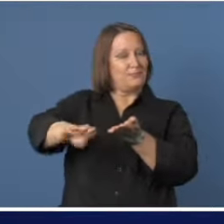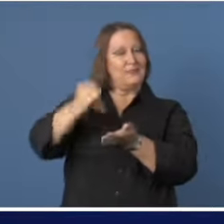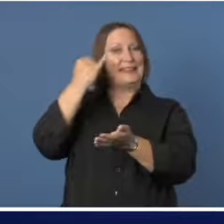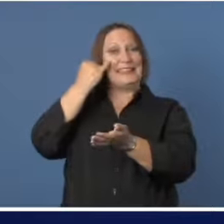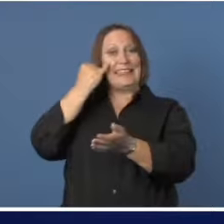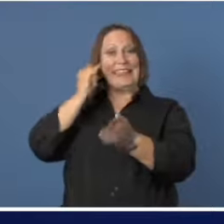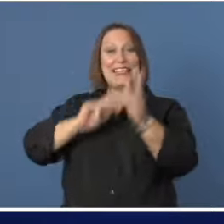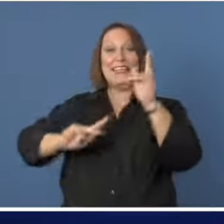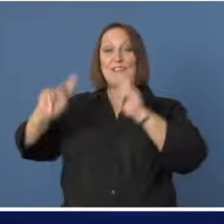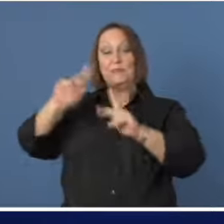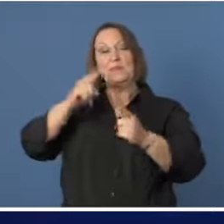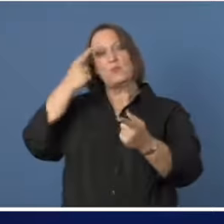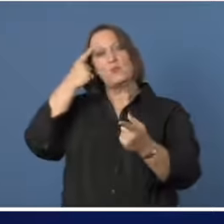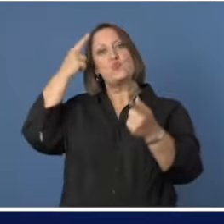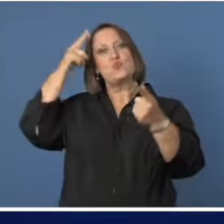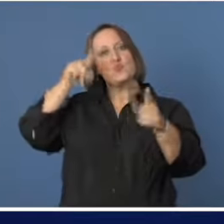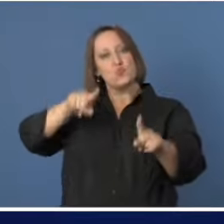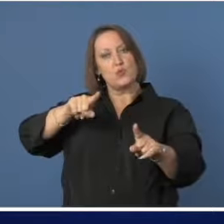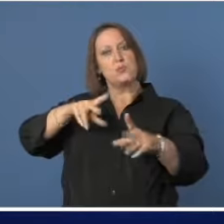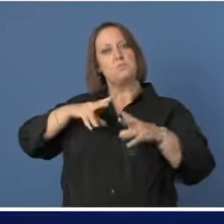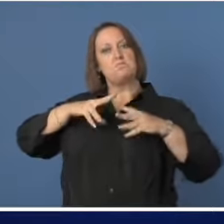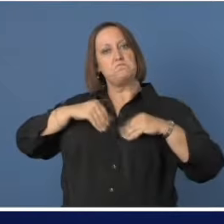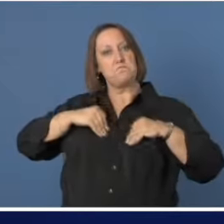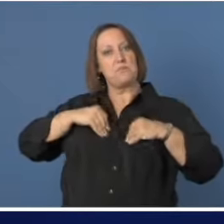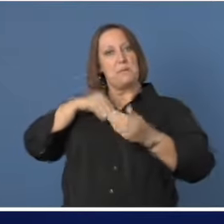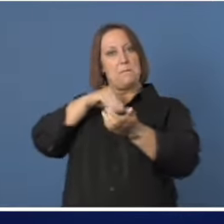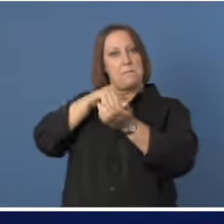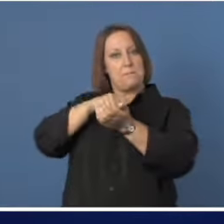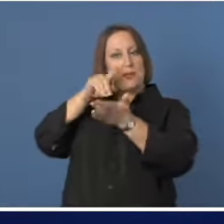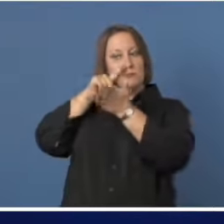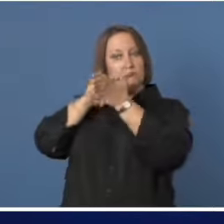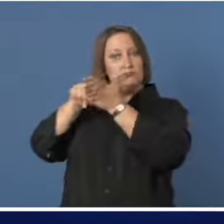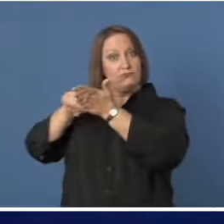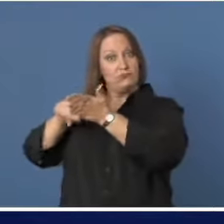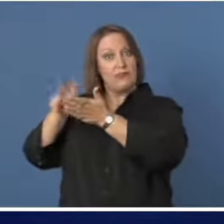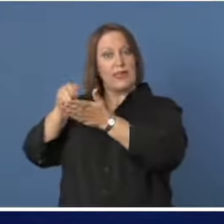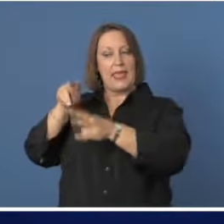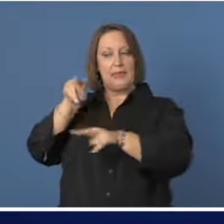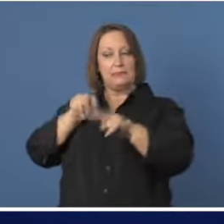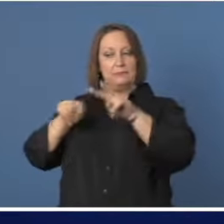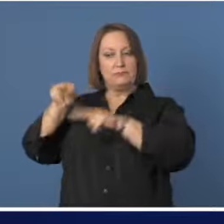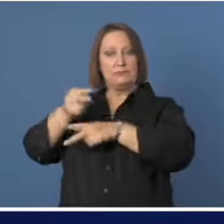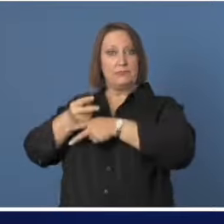condition that they comply with medical monitoring and surveillance.